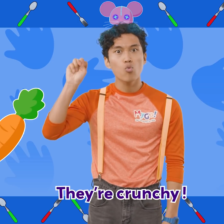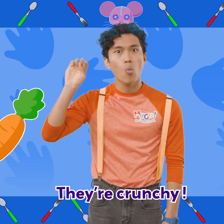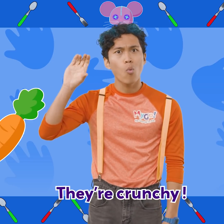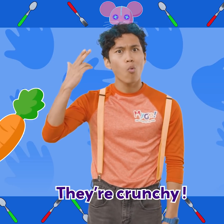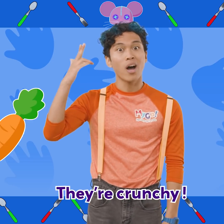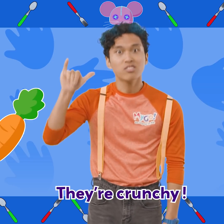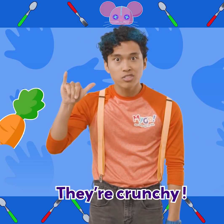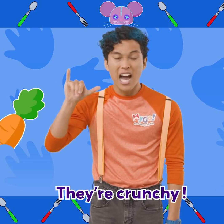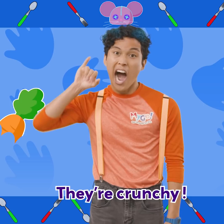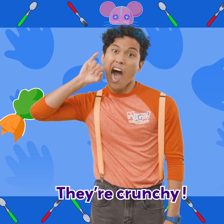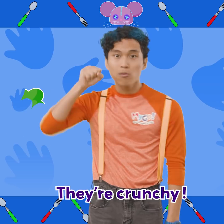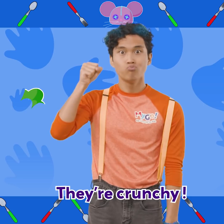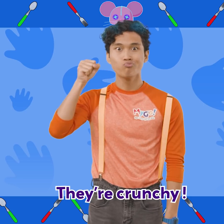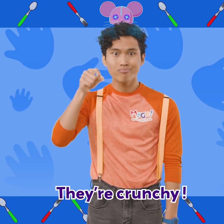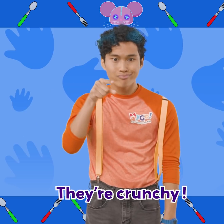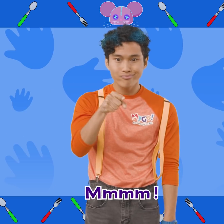They're crunchy.